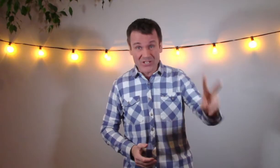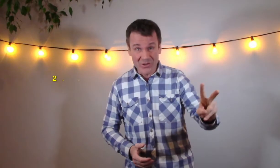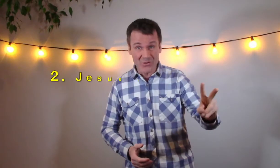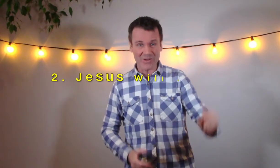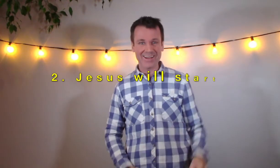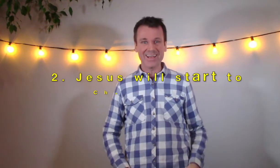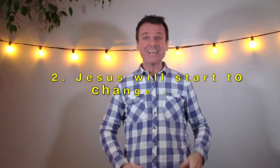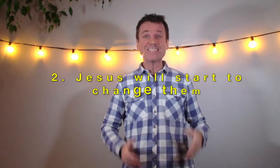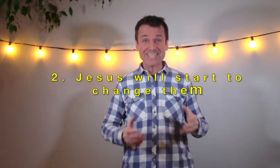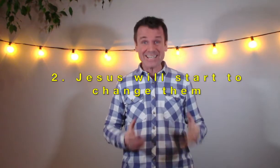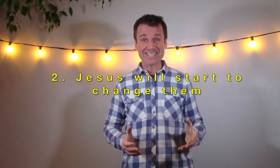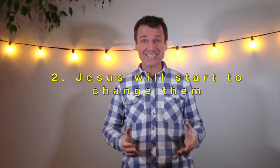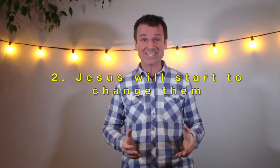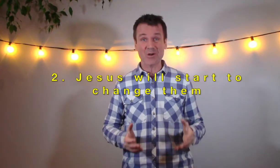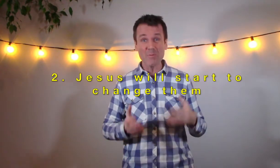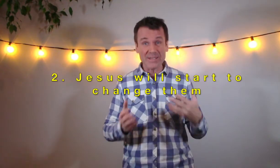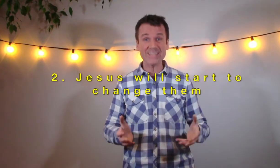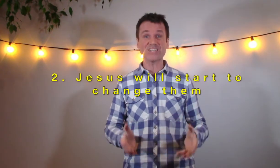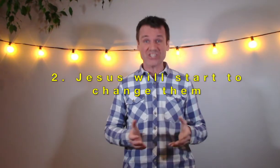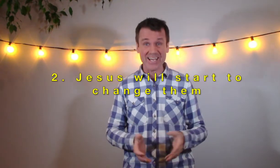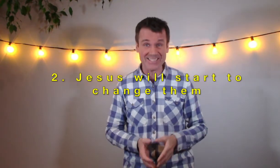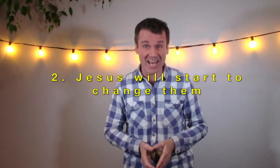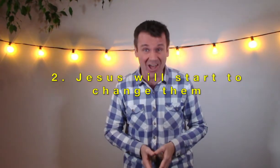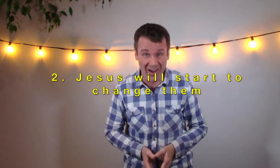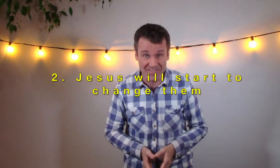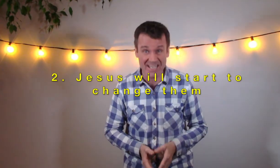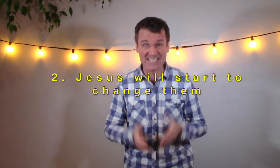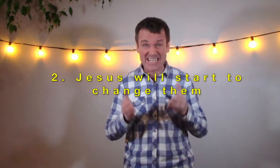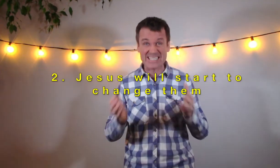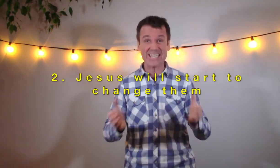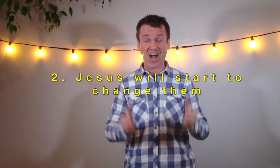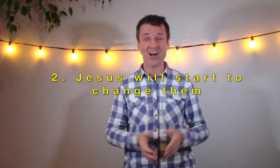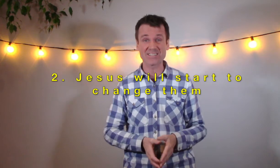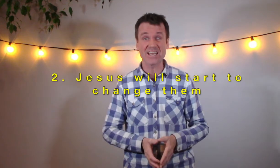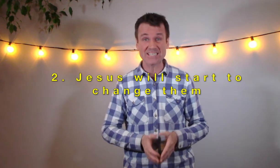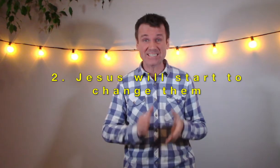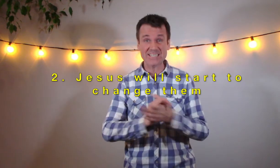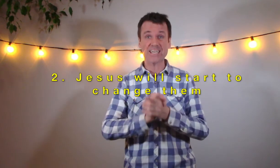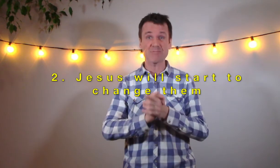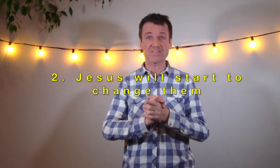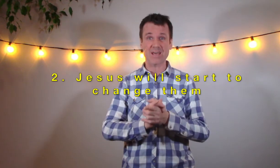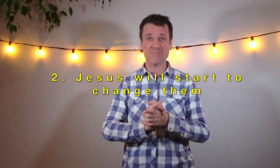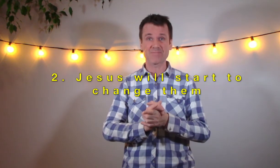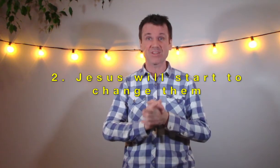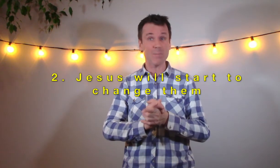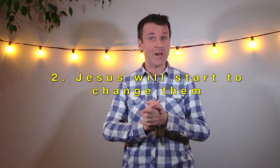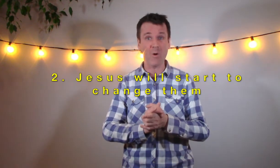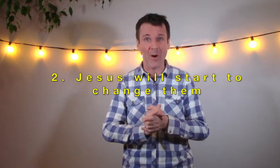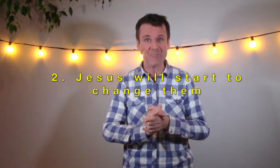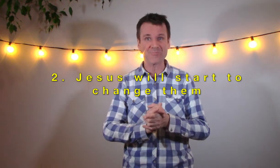two, Jesus will begin to change their lives as they see us sticking with them no matter what